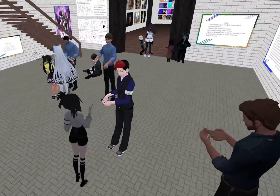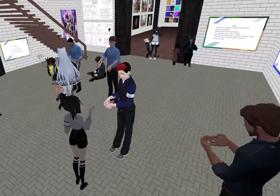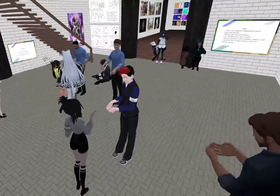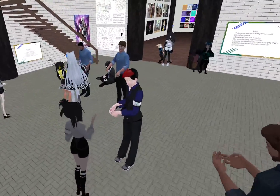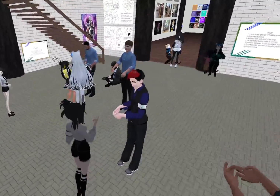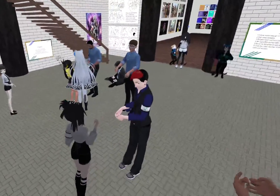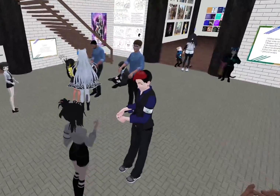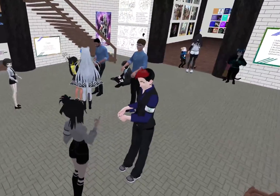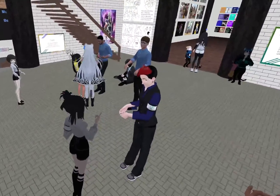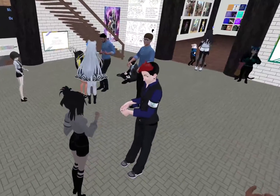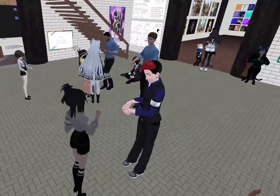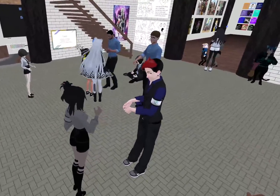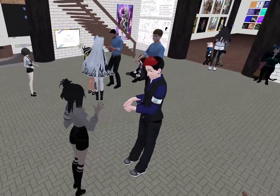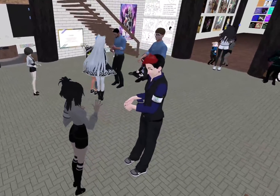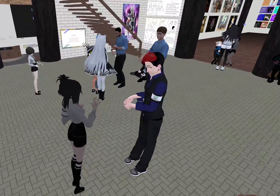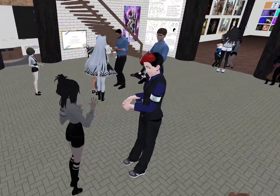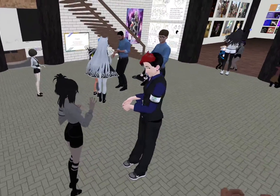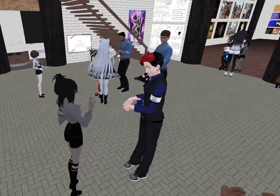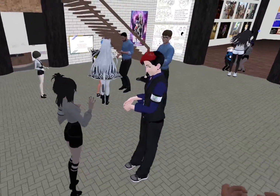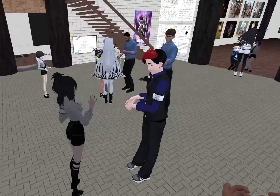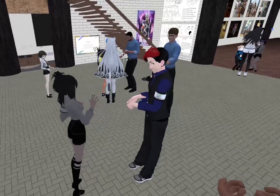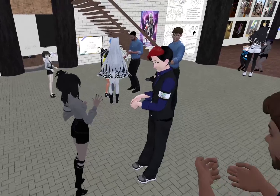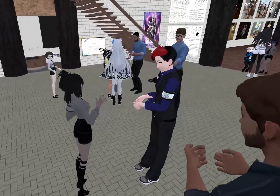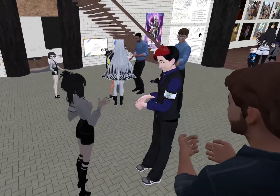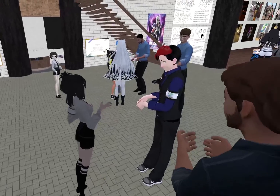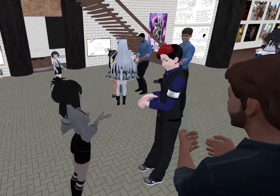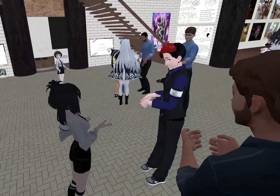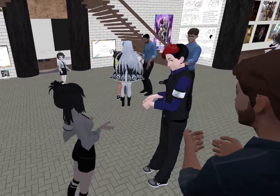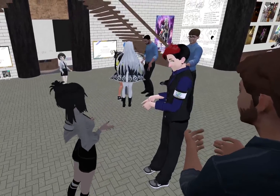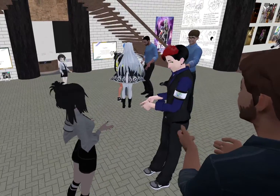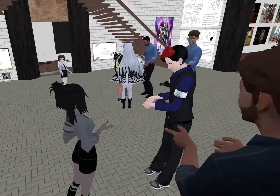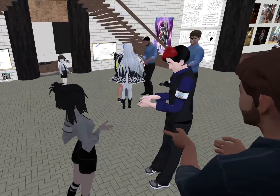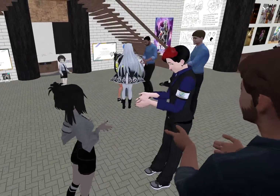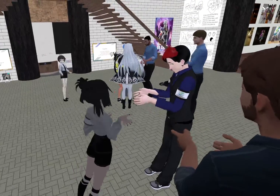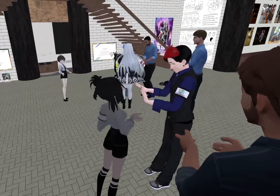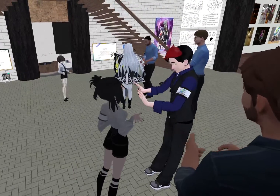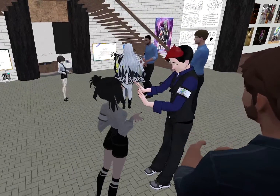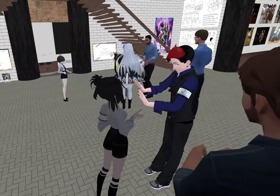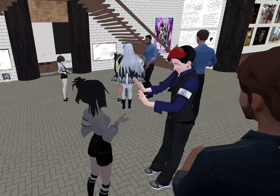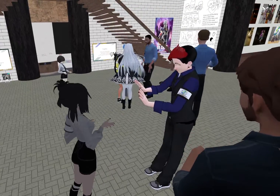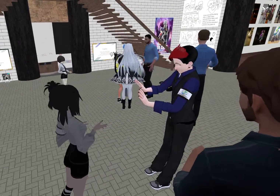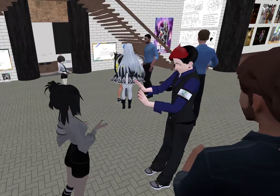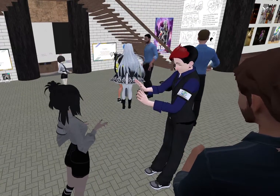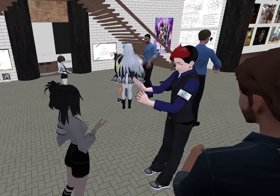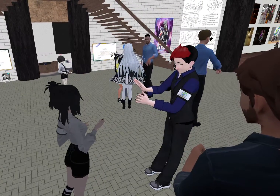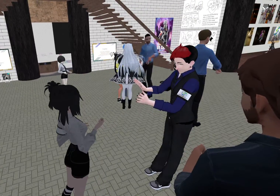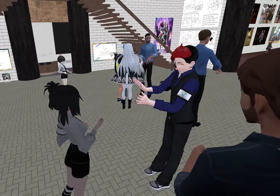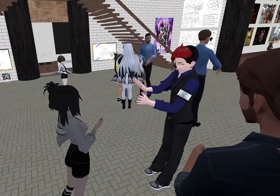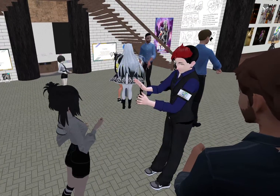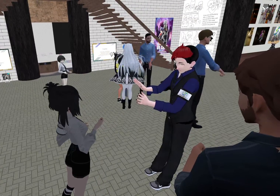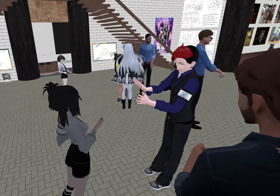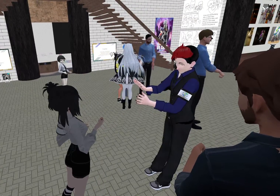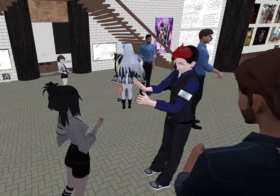Because it's really difficult speaking sign language with Quest 2. Yeah, so I have the Oculus Rift.